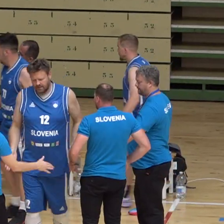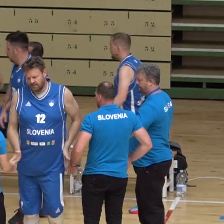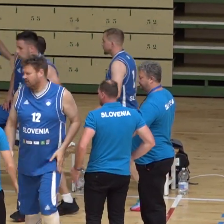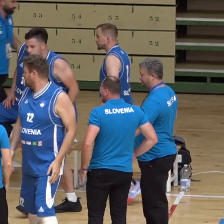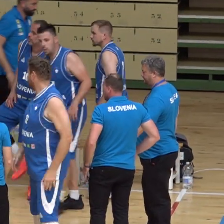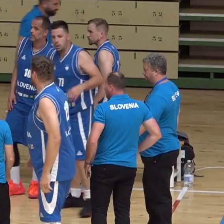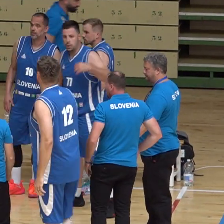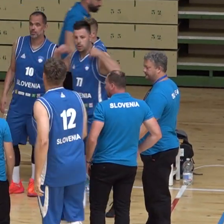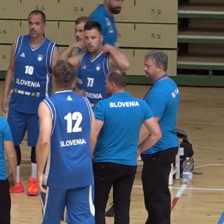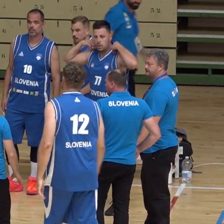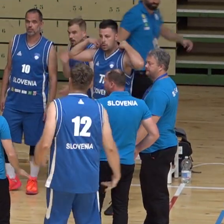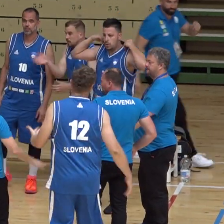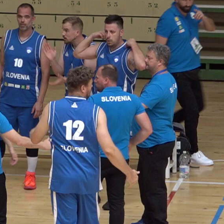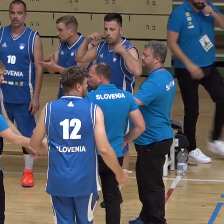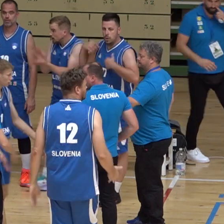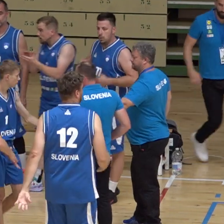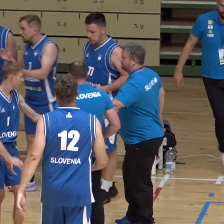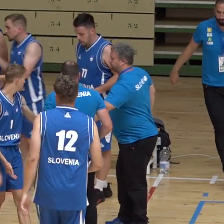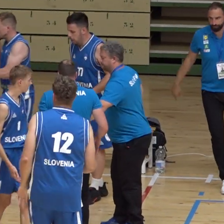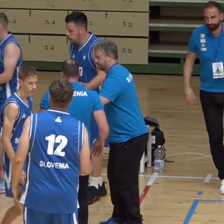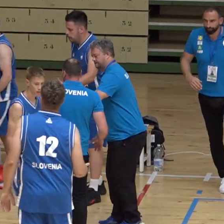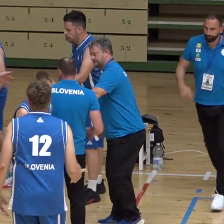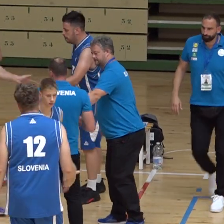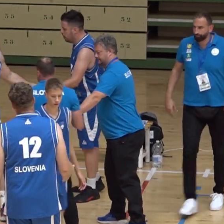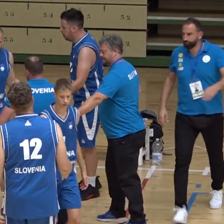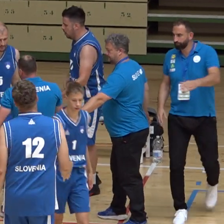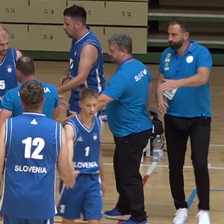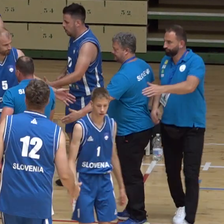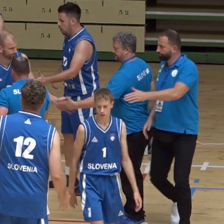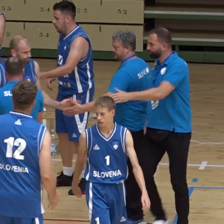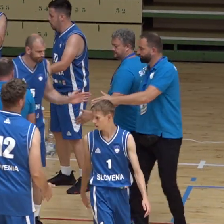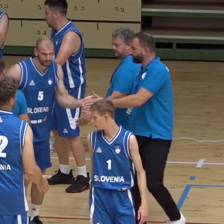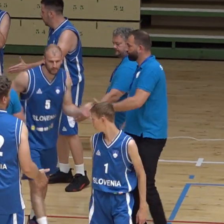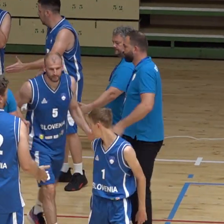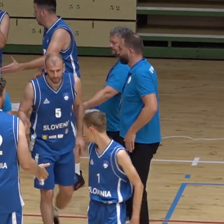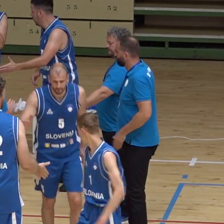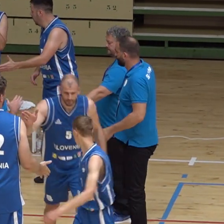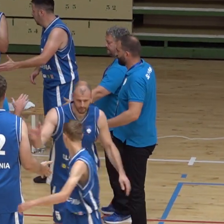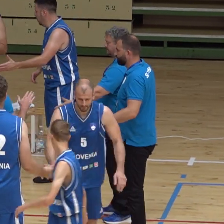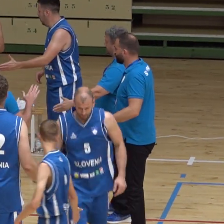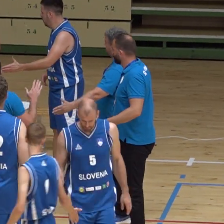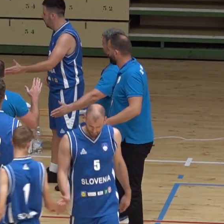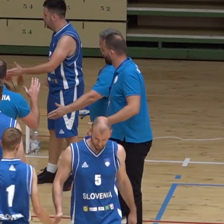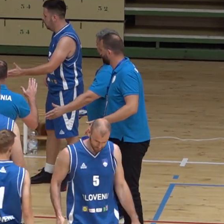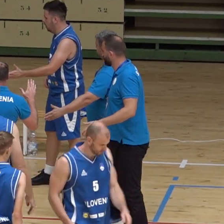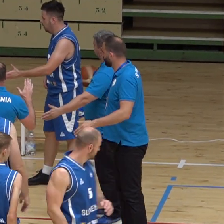us. I can't focus, I can't